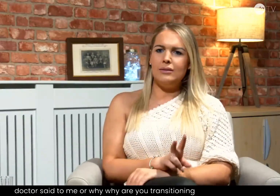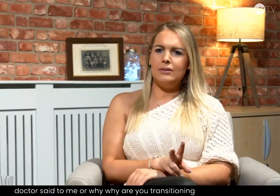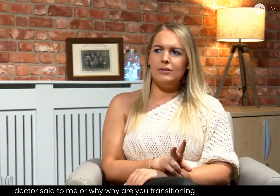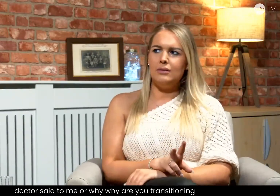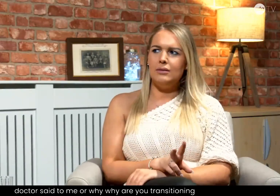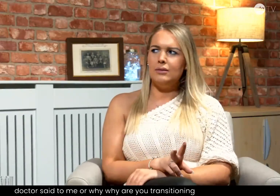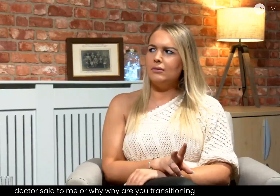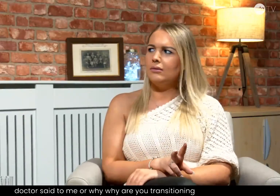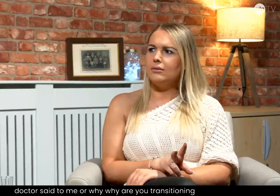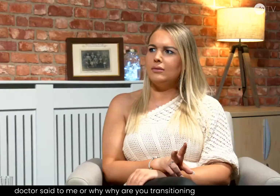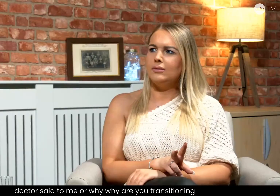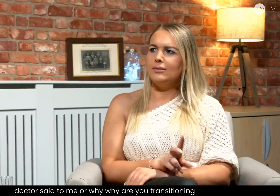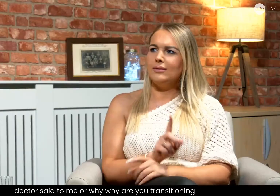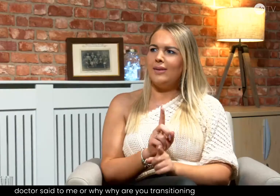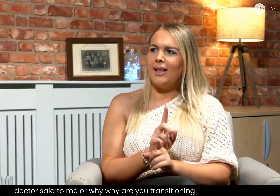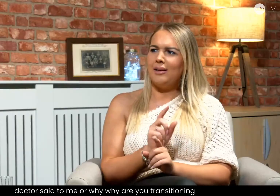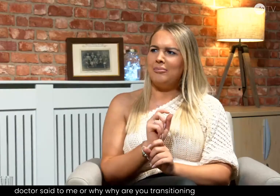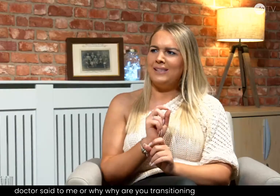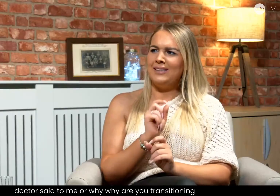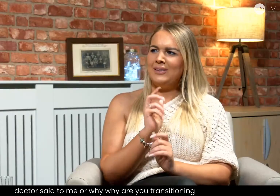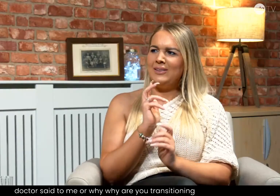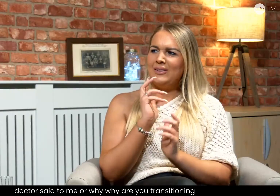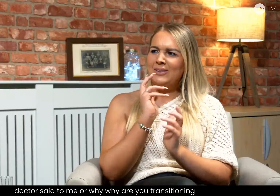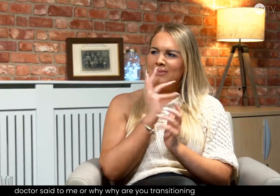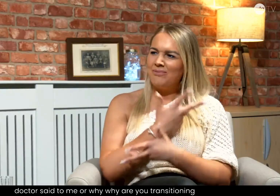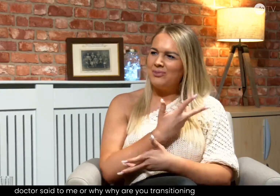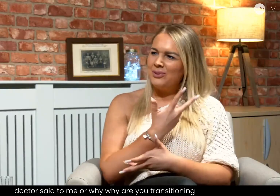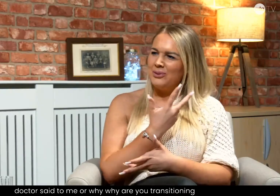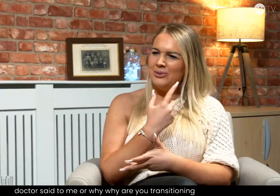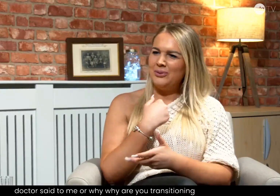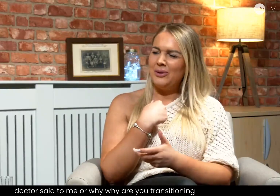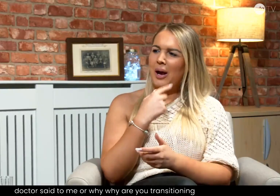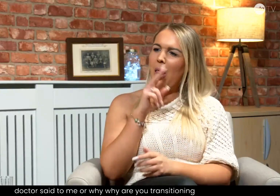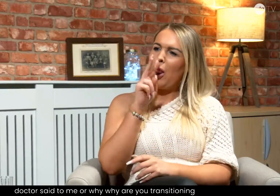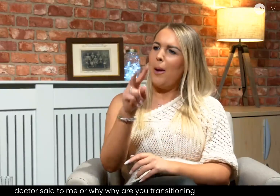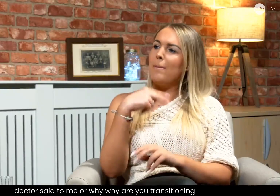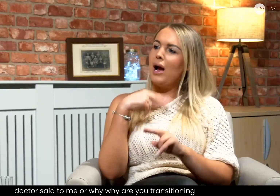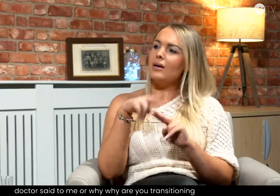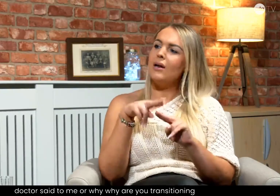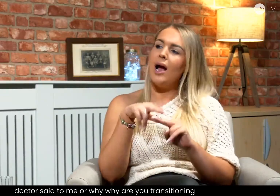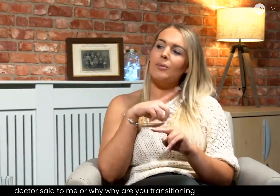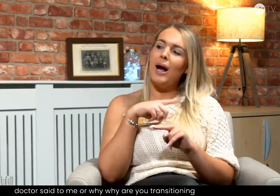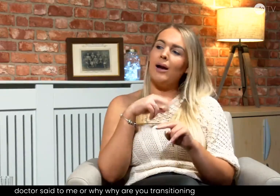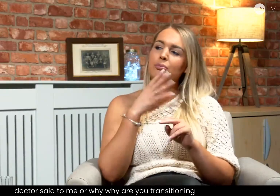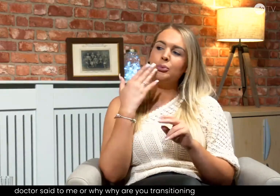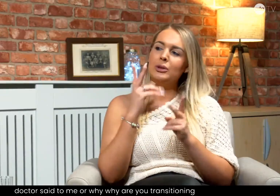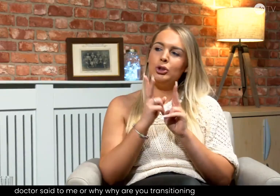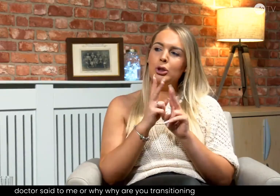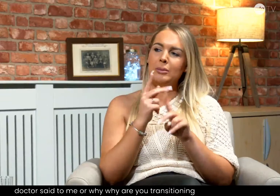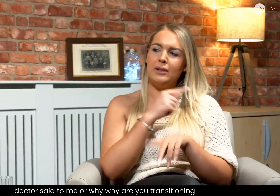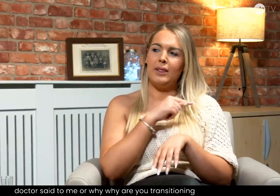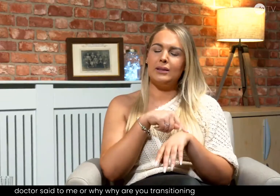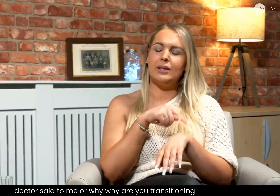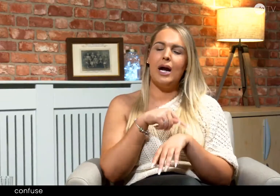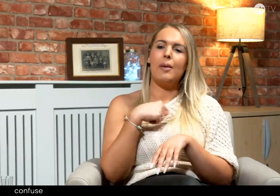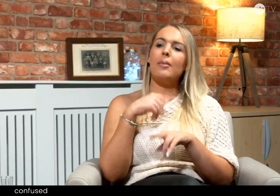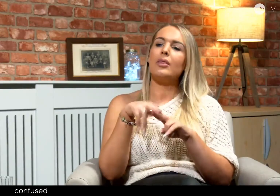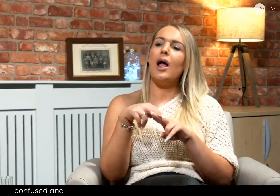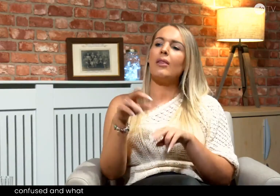You know, to become a man. And I remember thinking really, you know, confused and worried. And